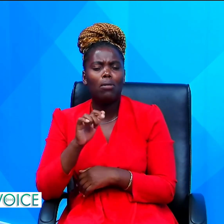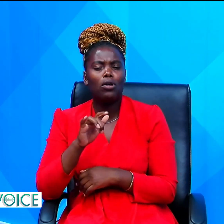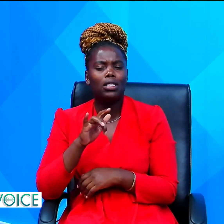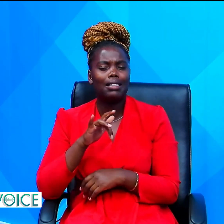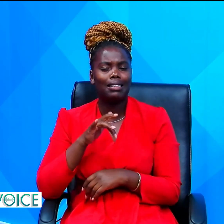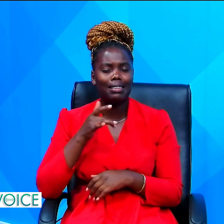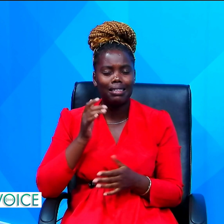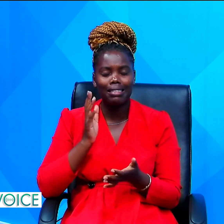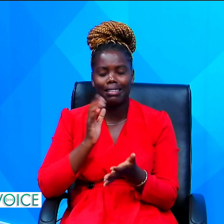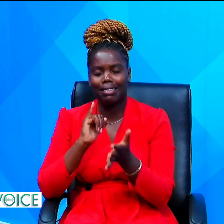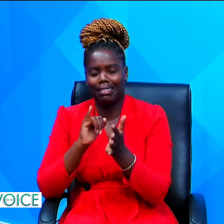When you feel